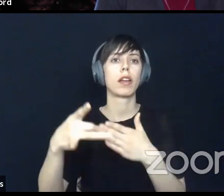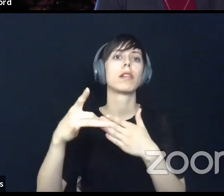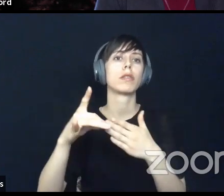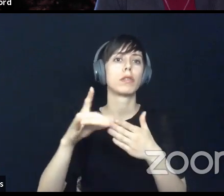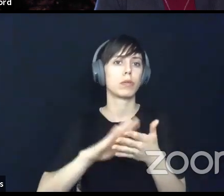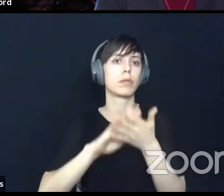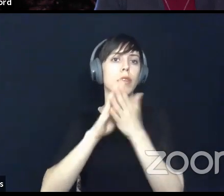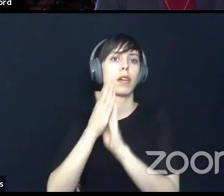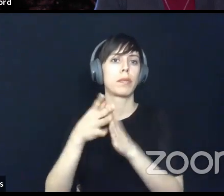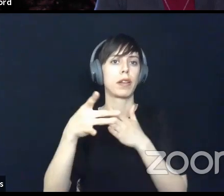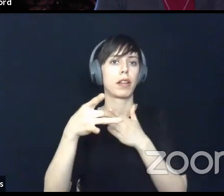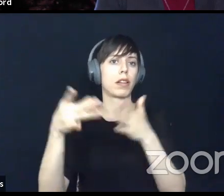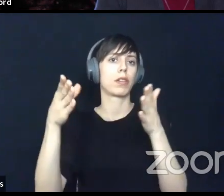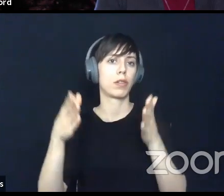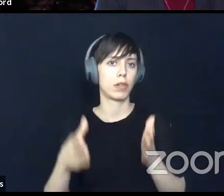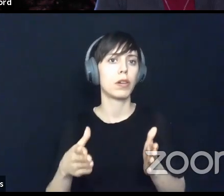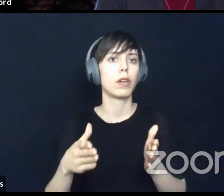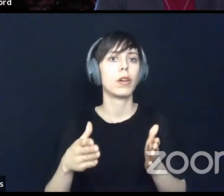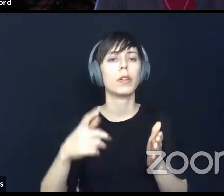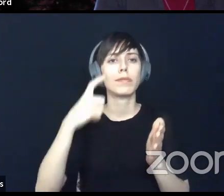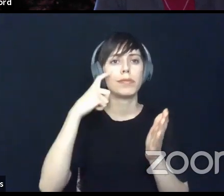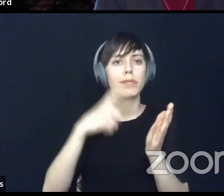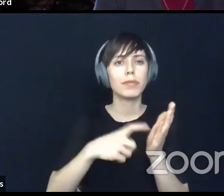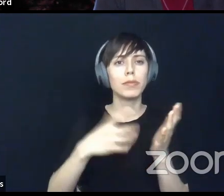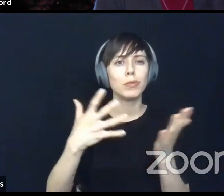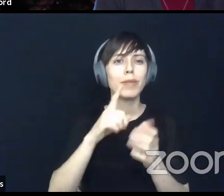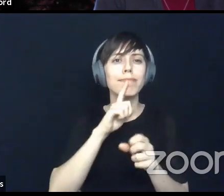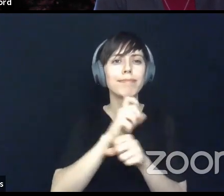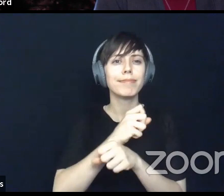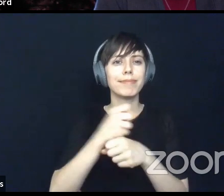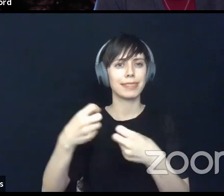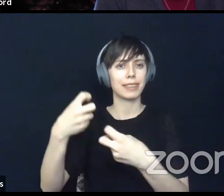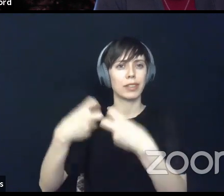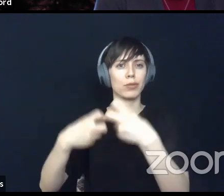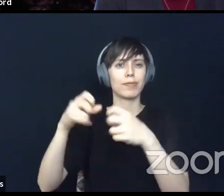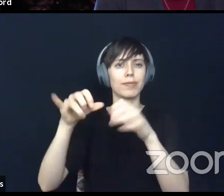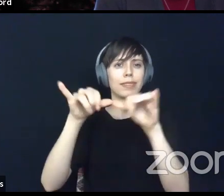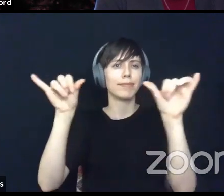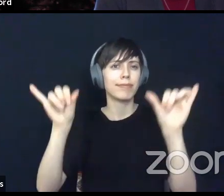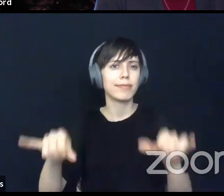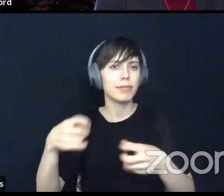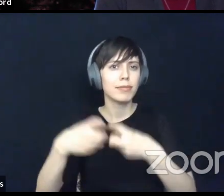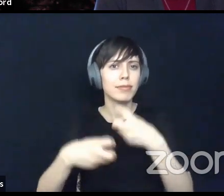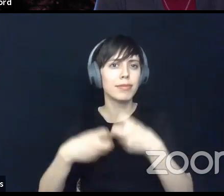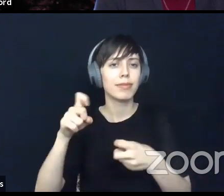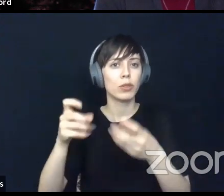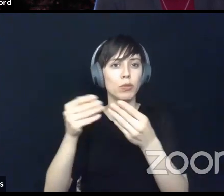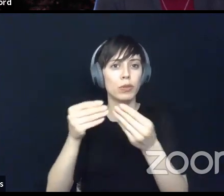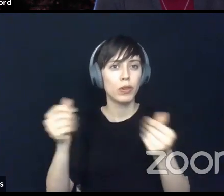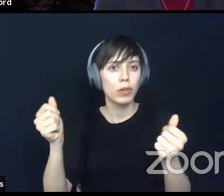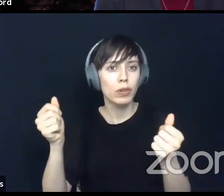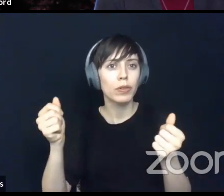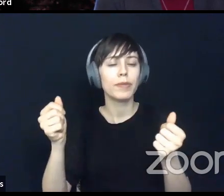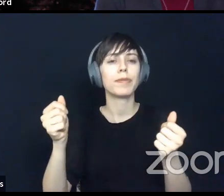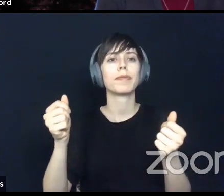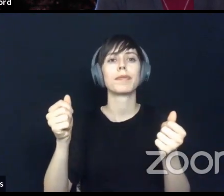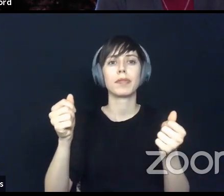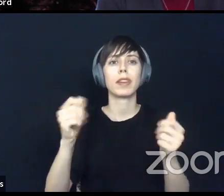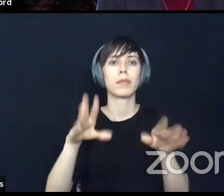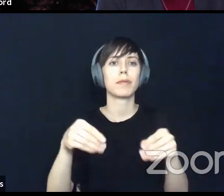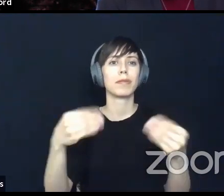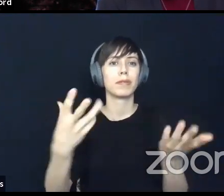to identify resources for people so that we're able to solve some of these issues. So we're so grateful for having Teressa here, and we're so